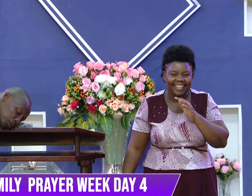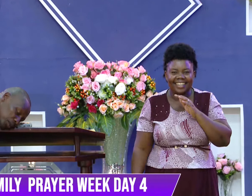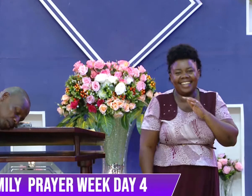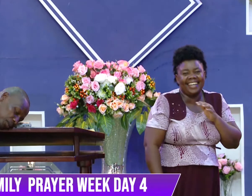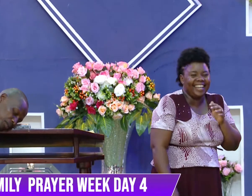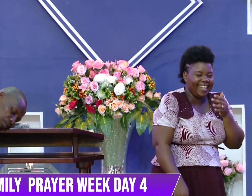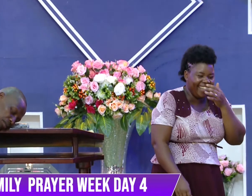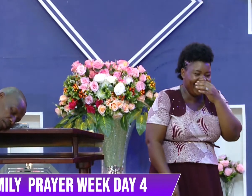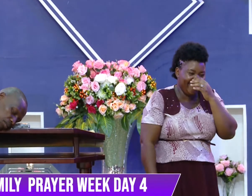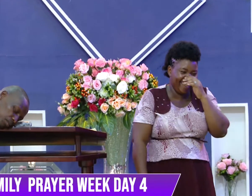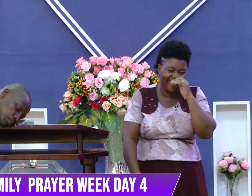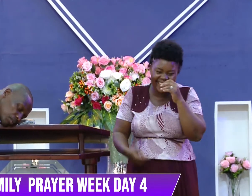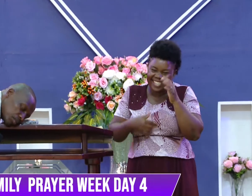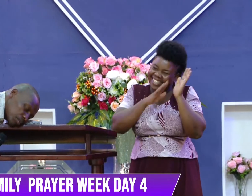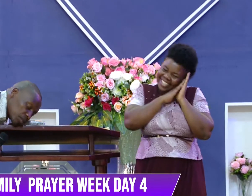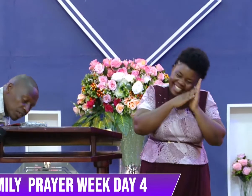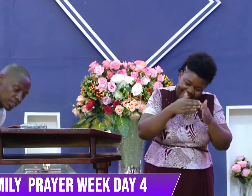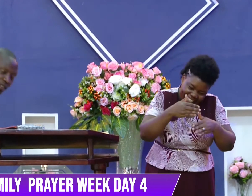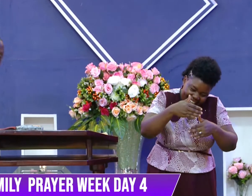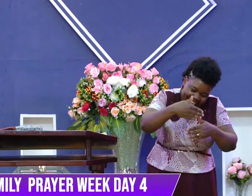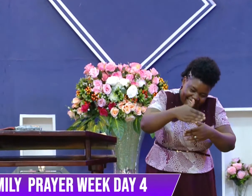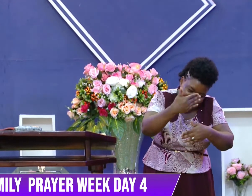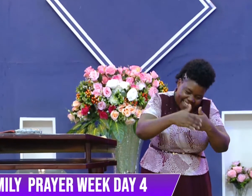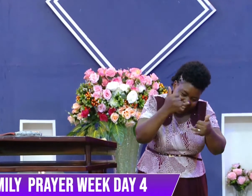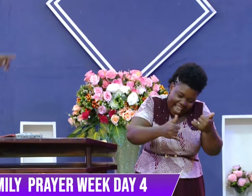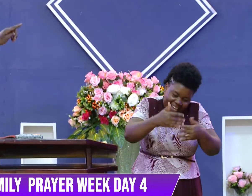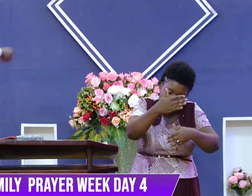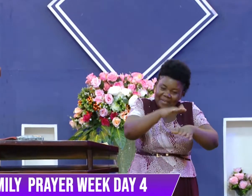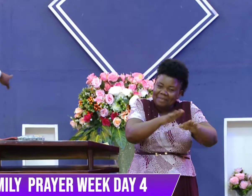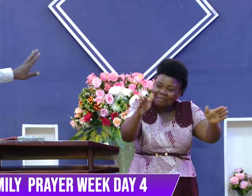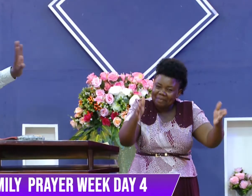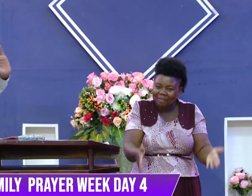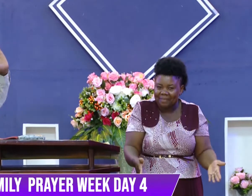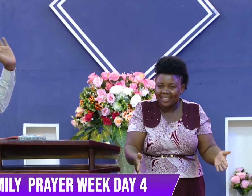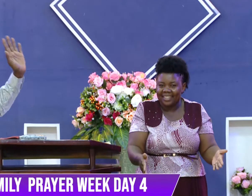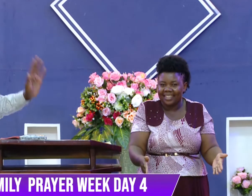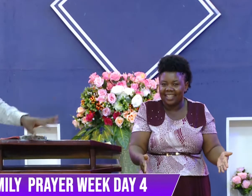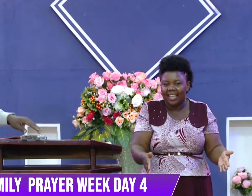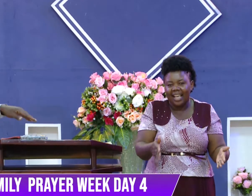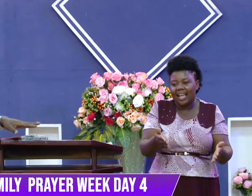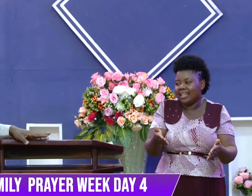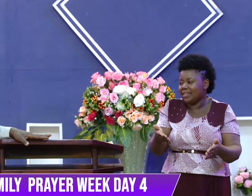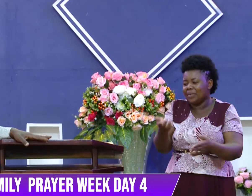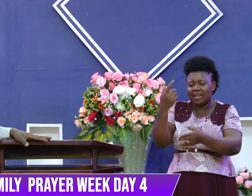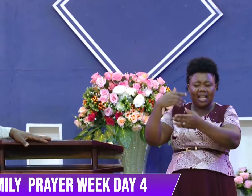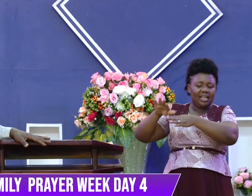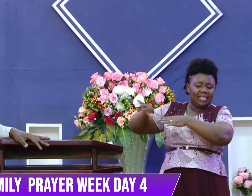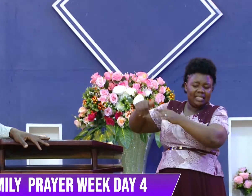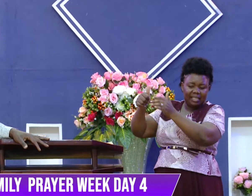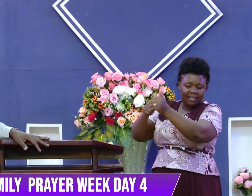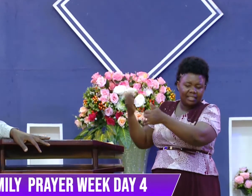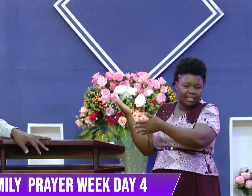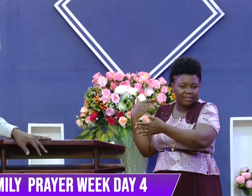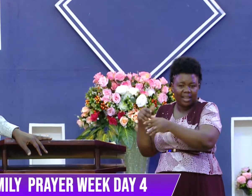edge. At the edge of the bed, as if I'm just in the bed. No matter what you do, I